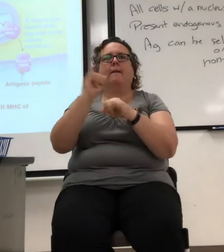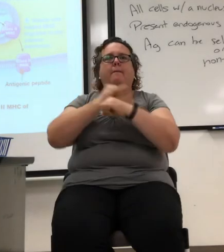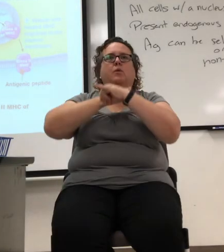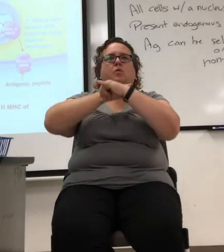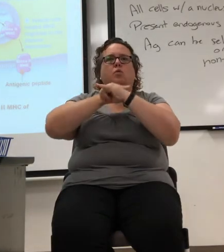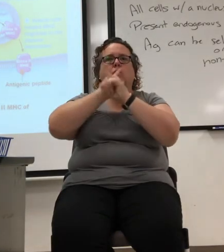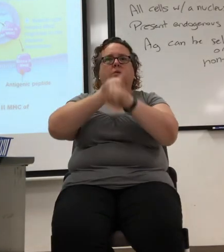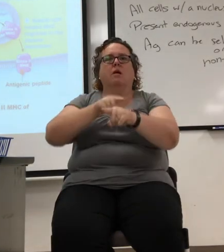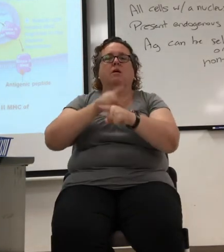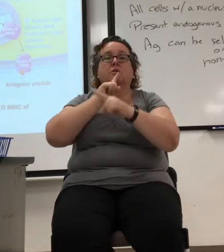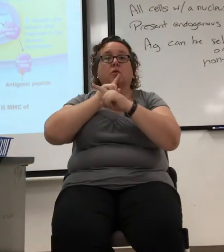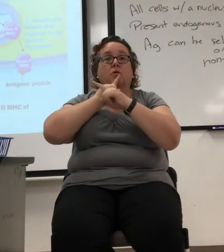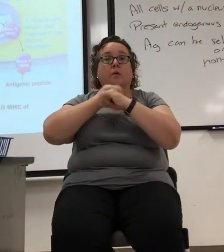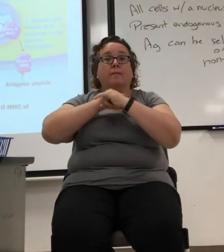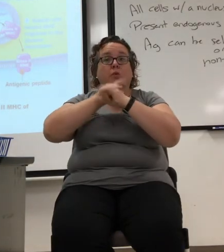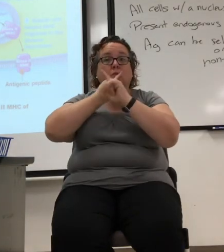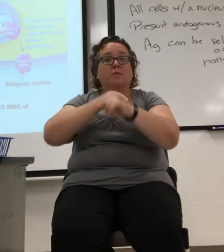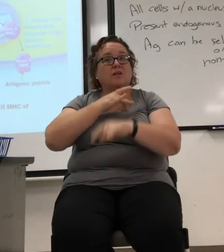responses start